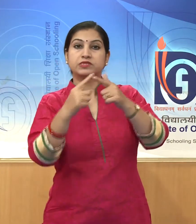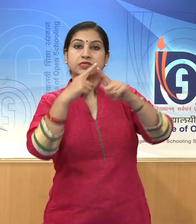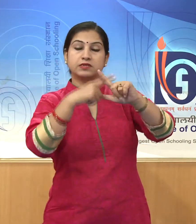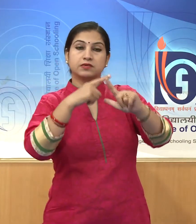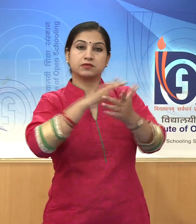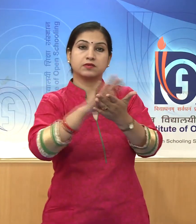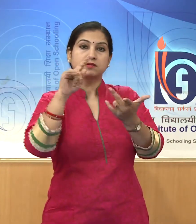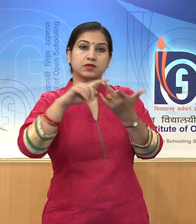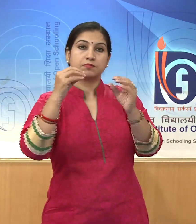1943.